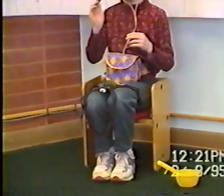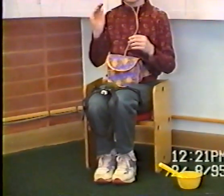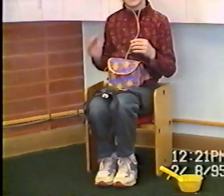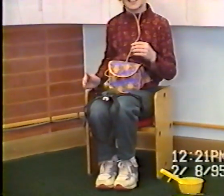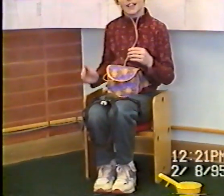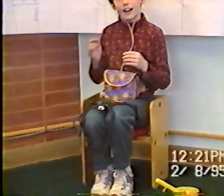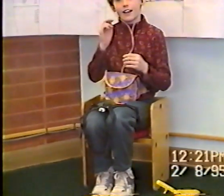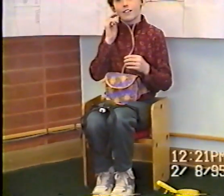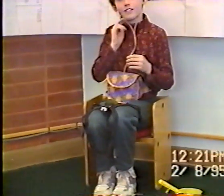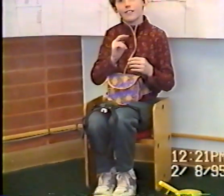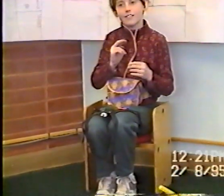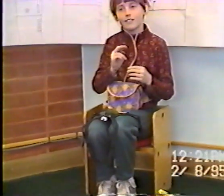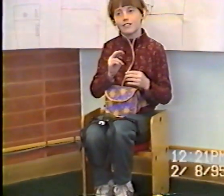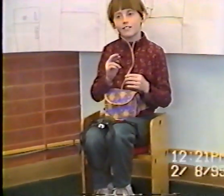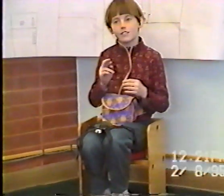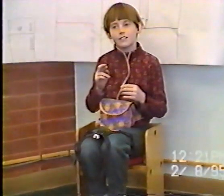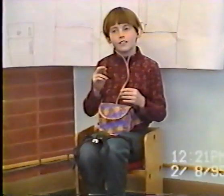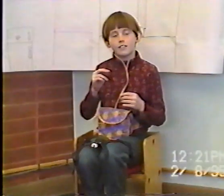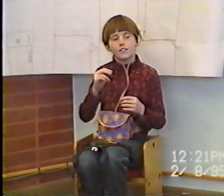There came a great spider. Who sat down beside her.